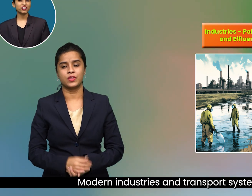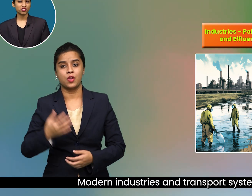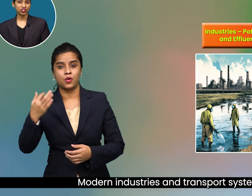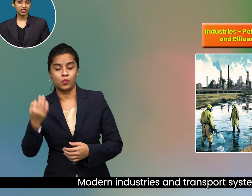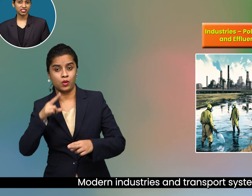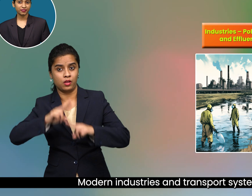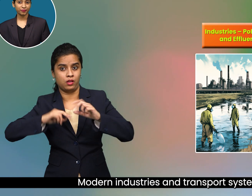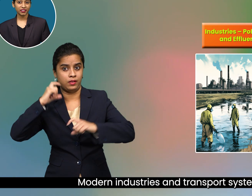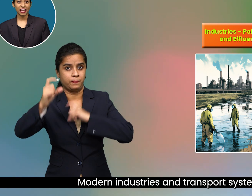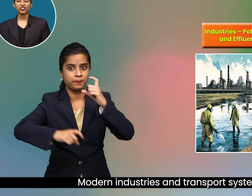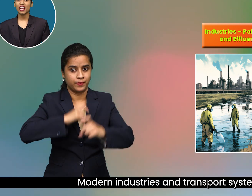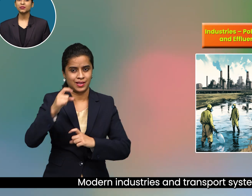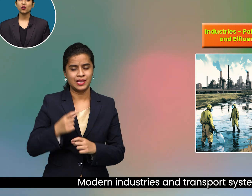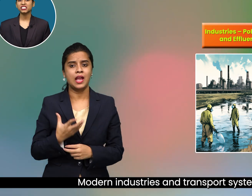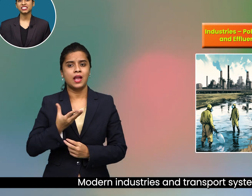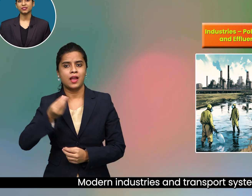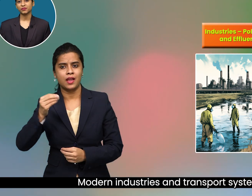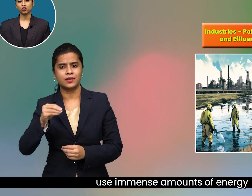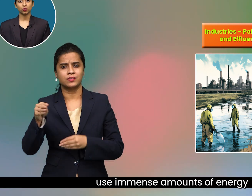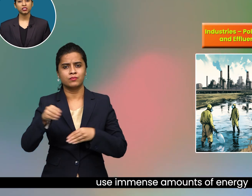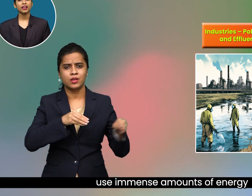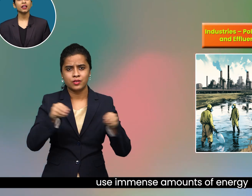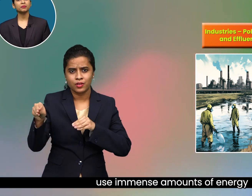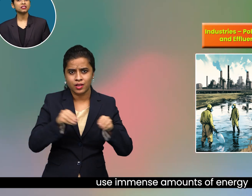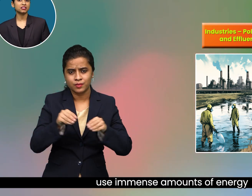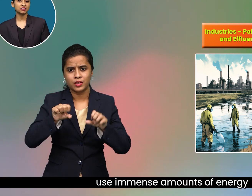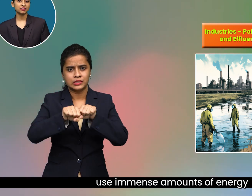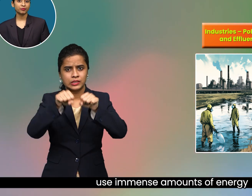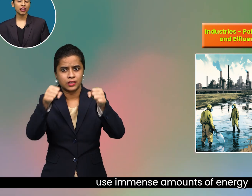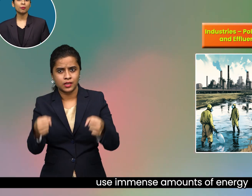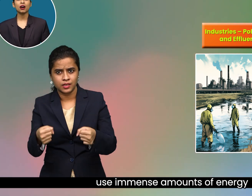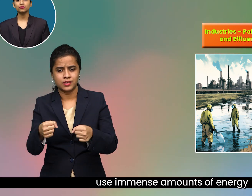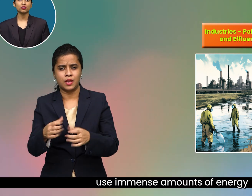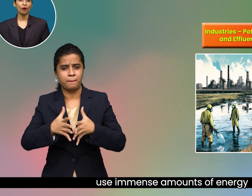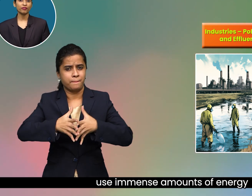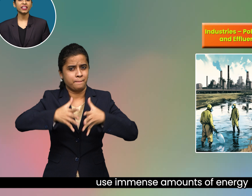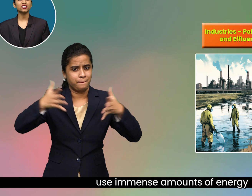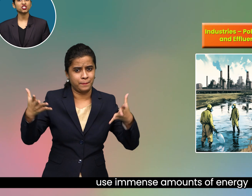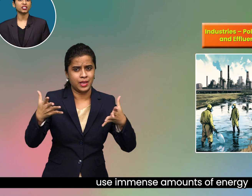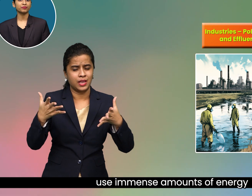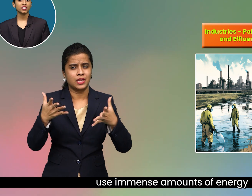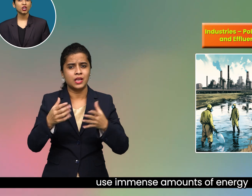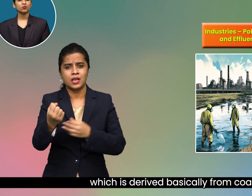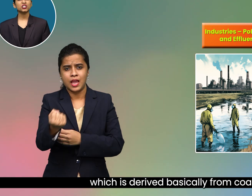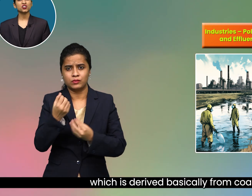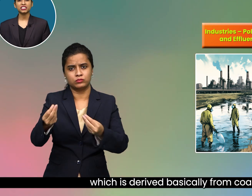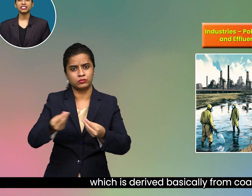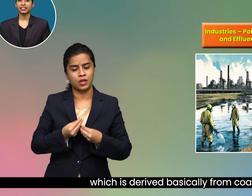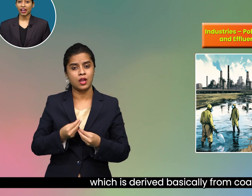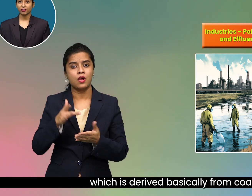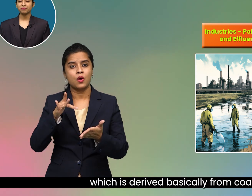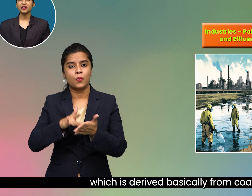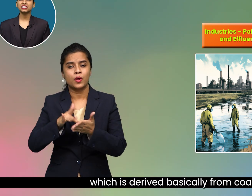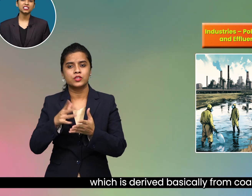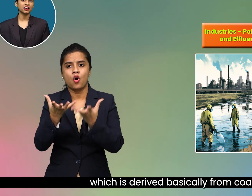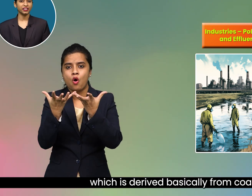Modern industries and transport systems use immense amounts of energy, which is